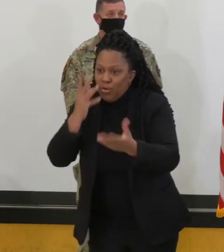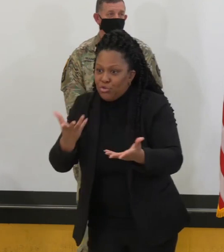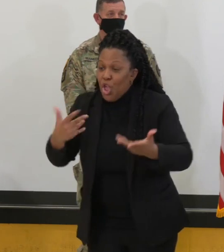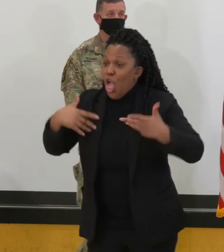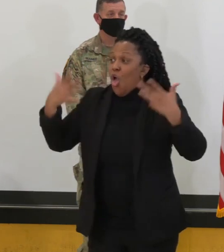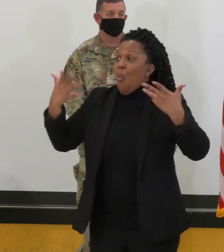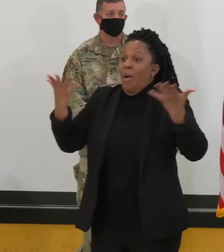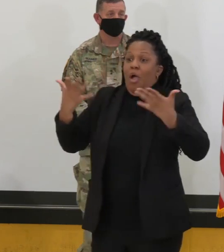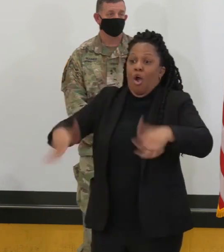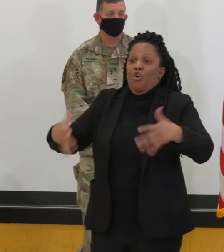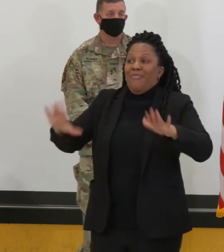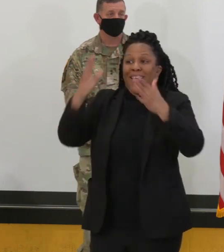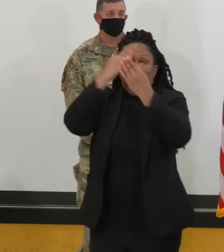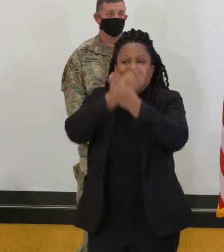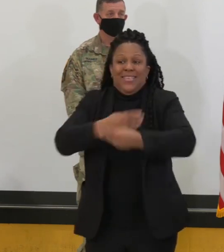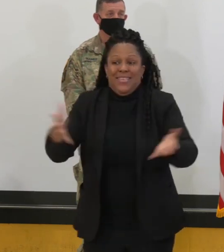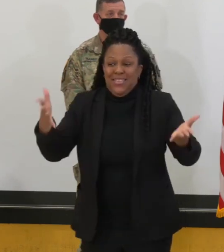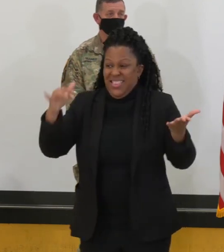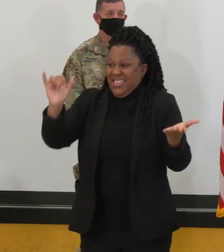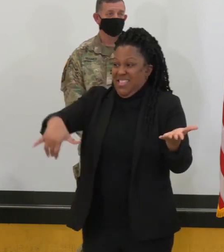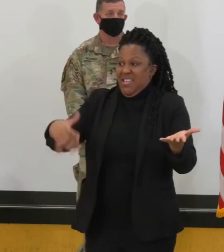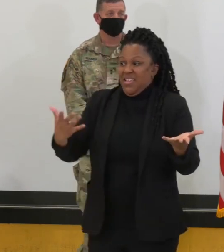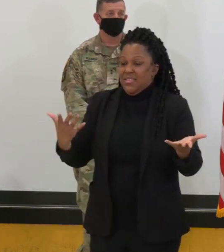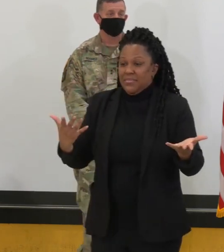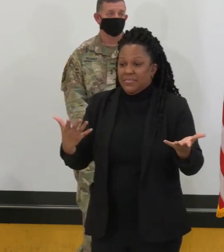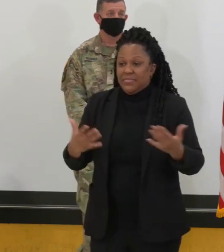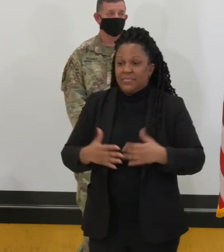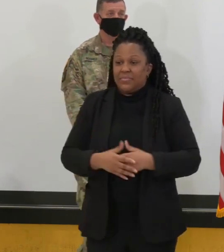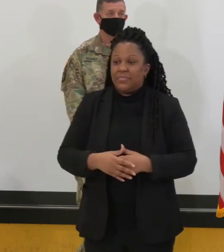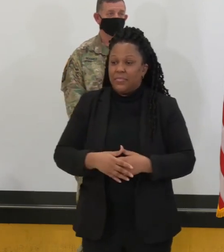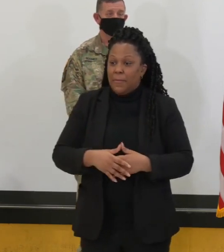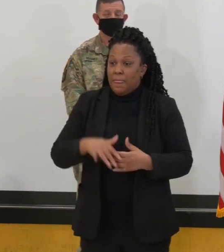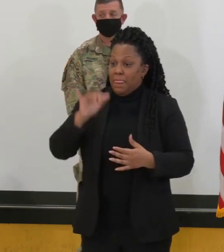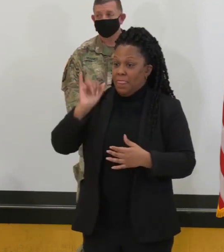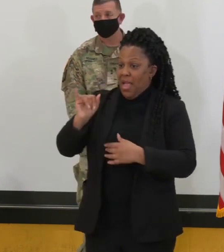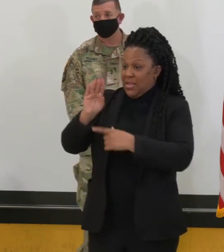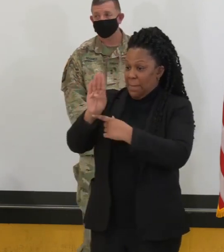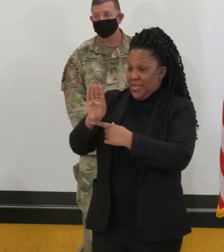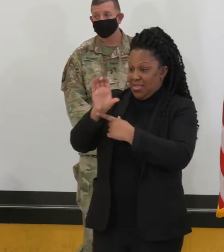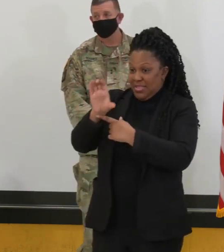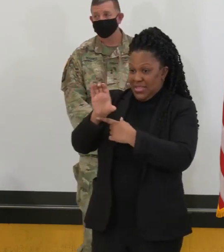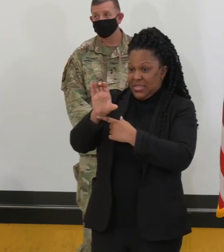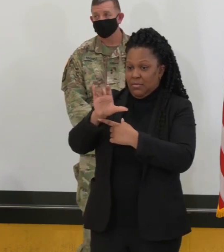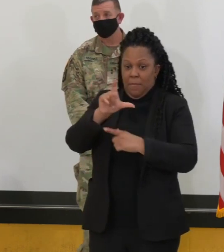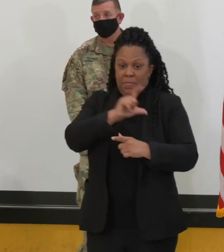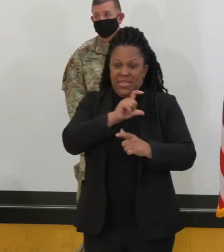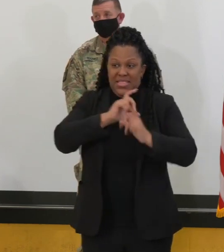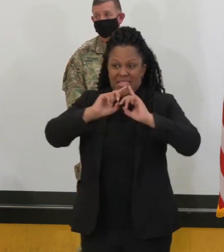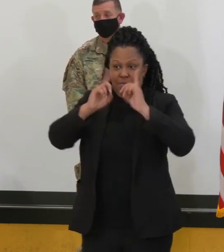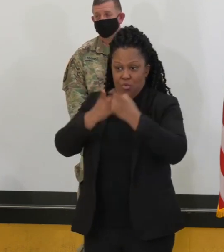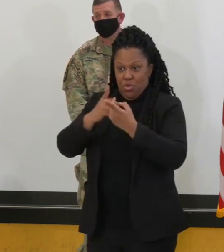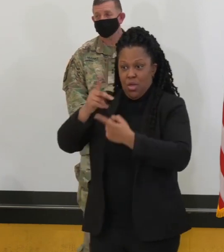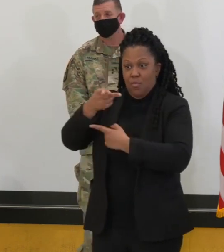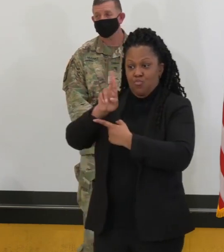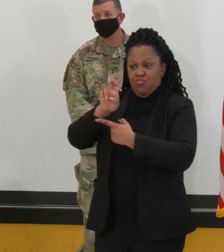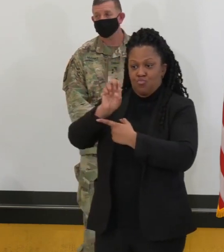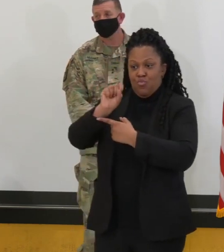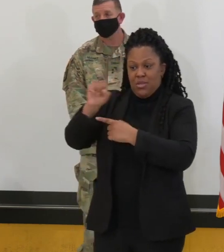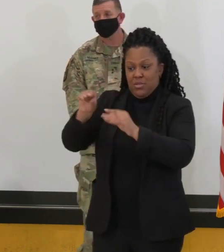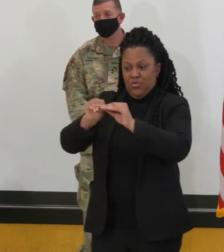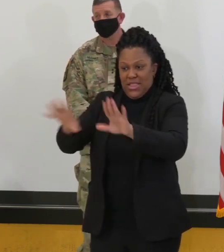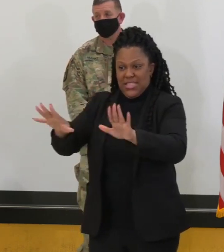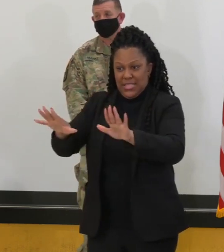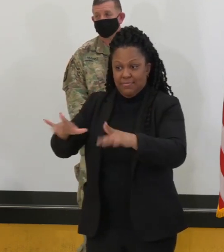have told you, which is largely drawn from the Brooklyn Center Police Department's press release, where I believe they said it was related to a license